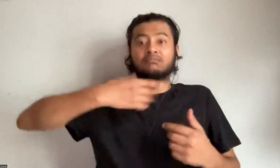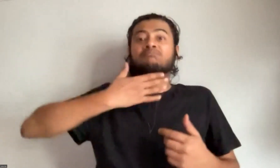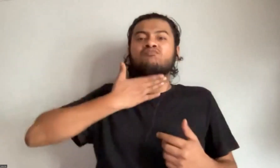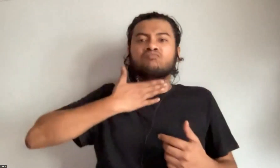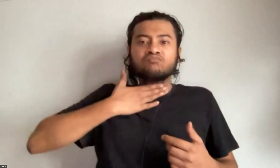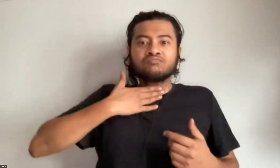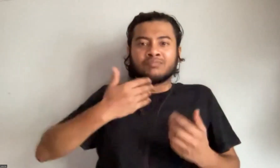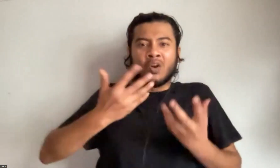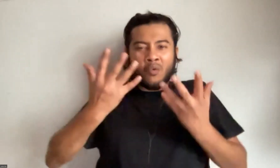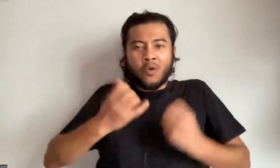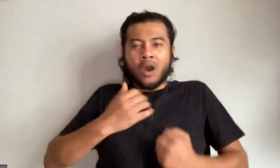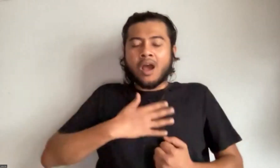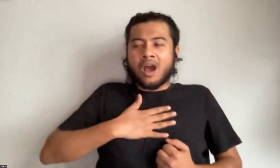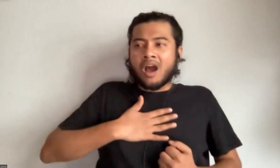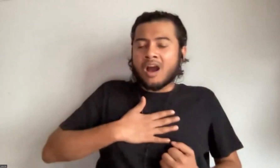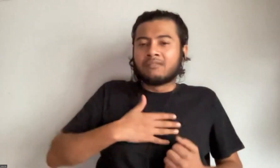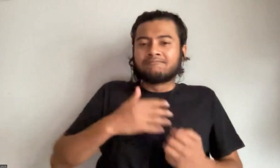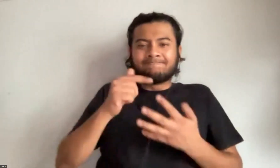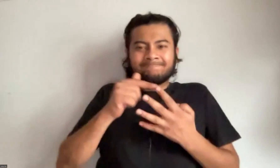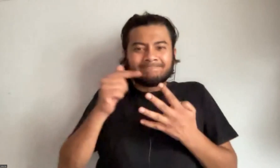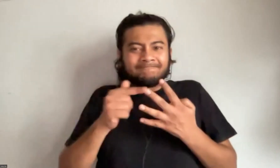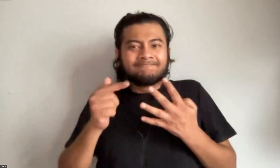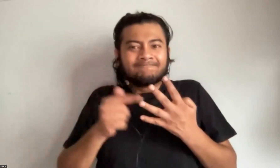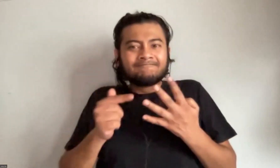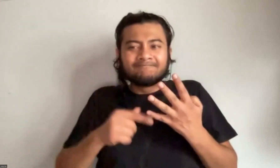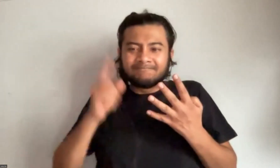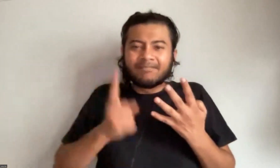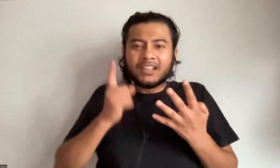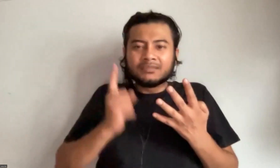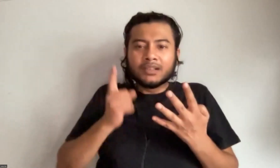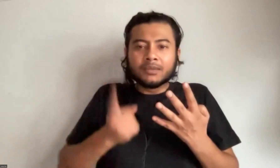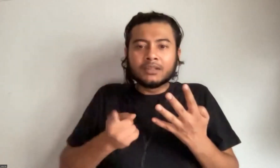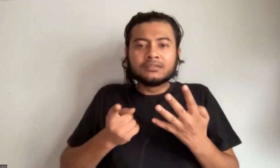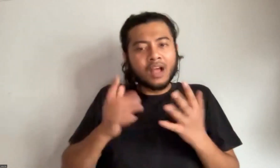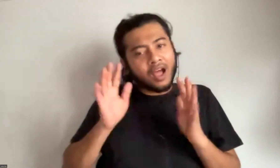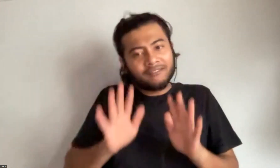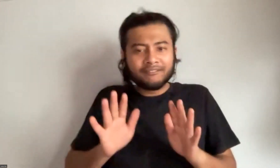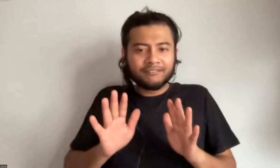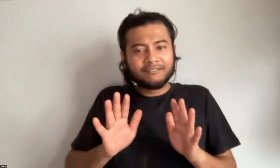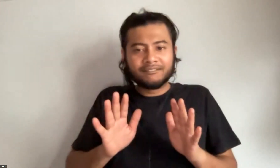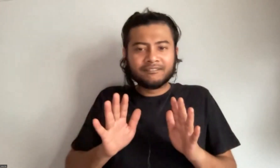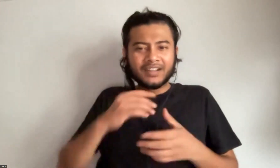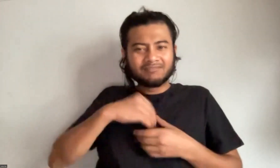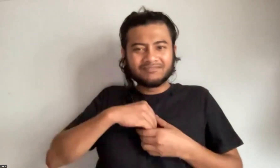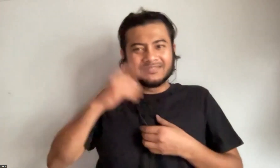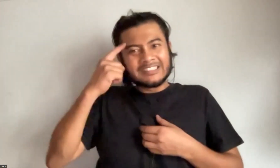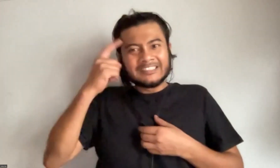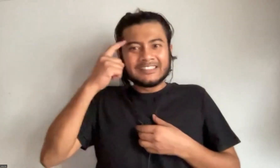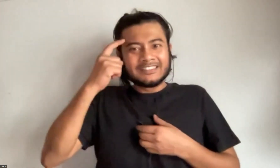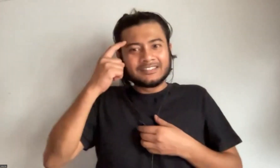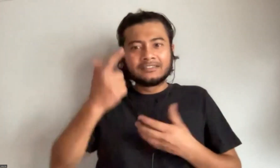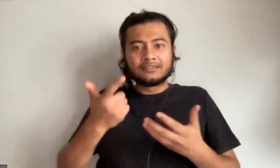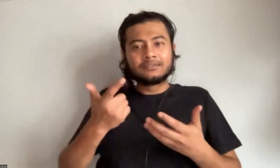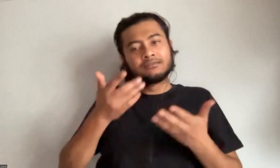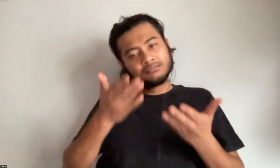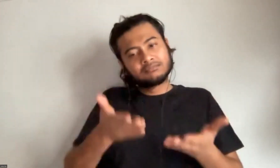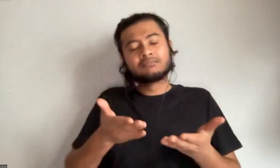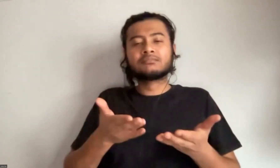Krishna creates a separate home for us, and that home is this material world. So